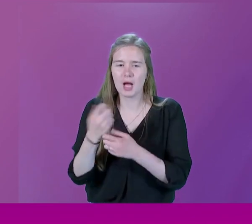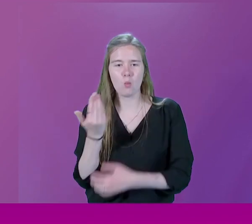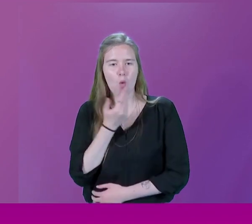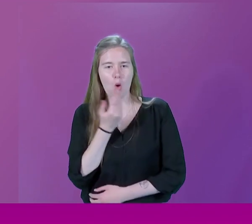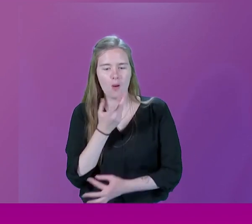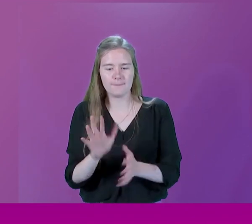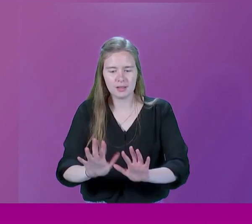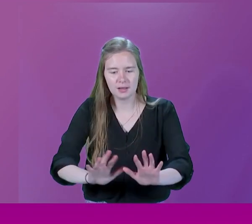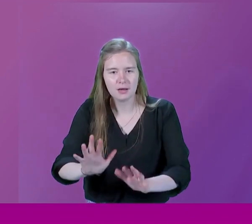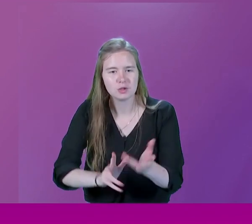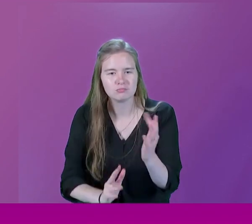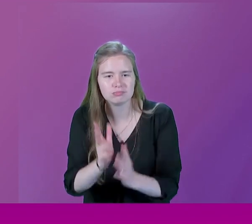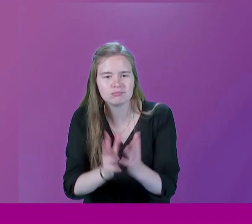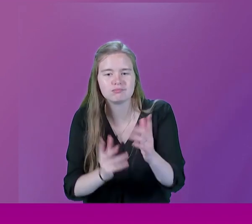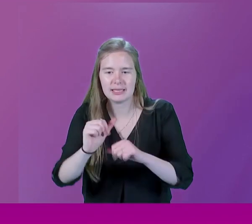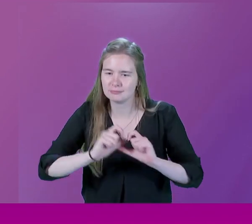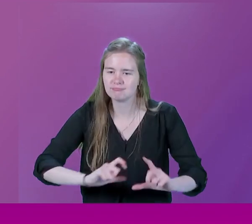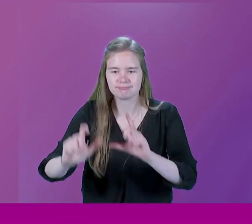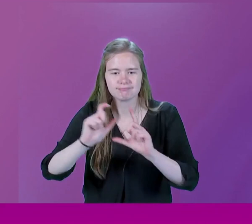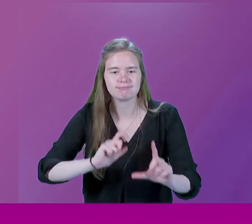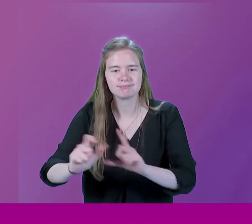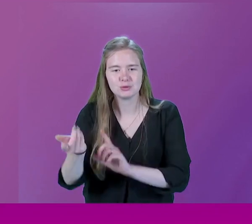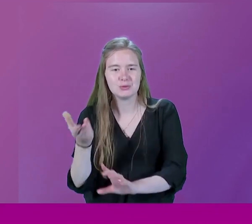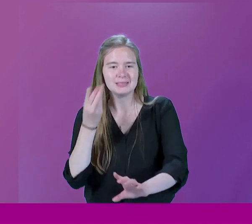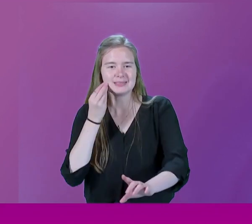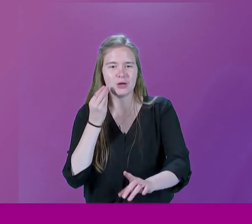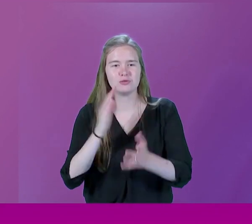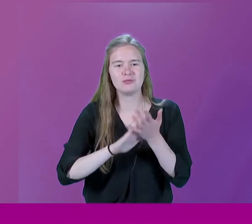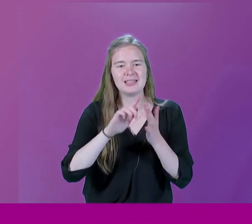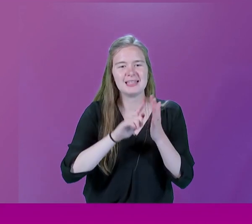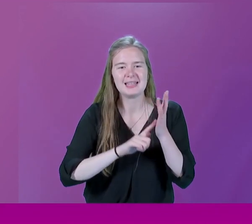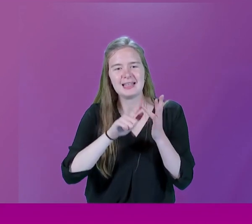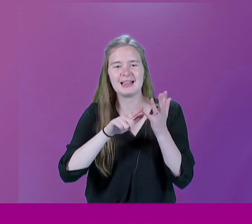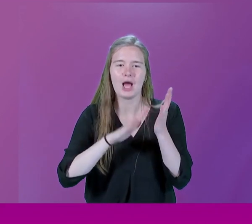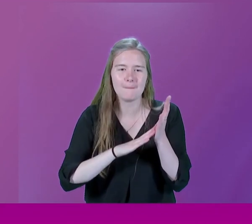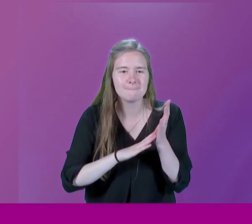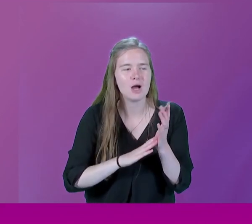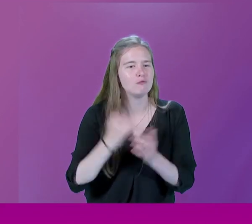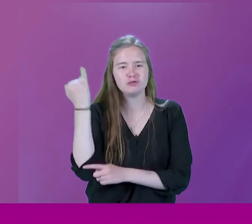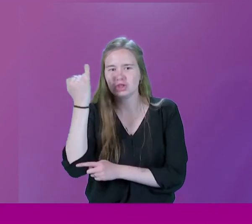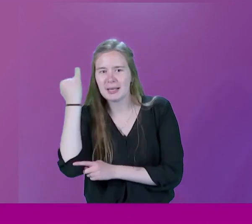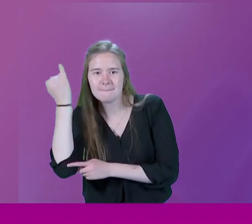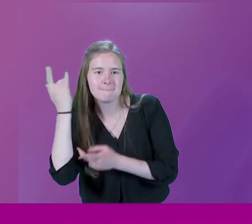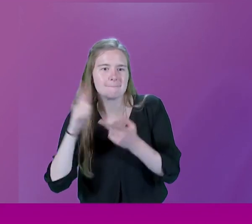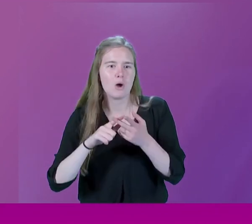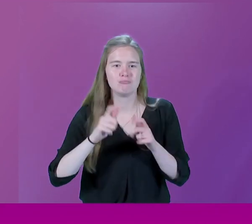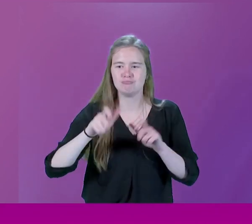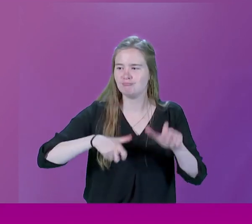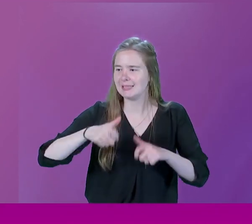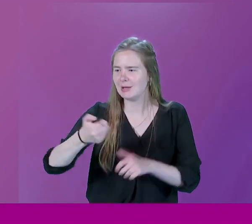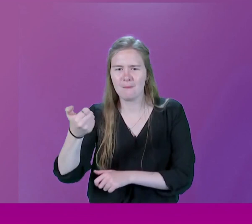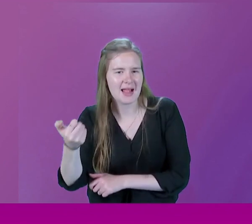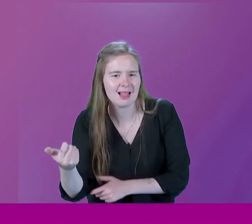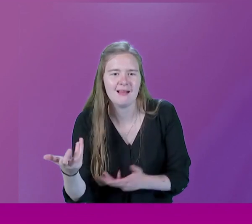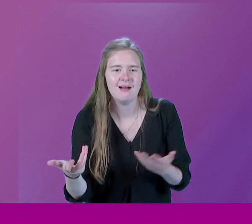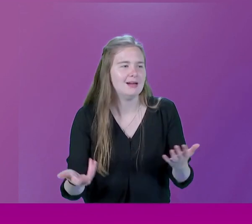all sorts of things. And it goes on and on. So the sound of helium, the sound of Dolly the sheep, the sound of the bicycle bell, the sound